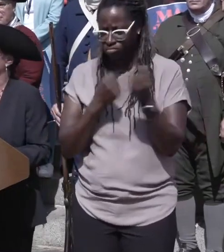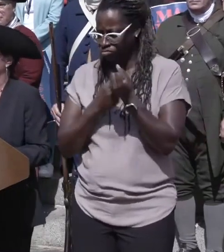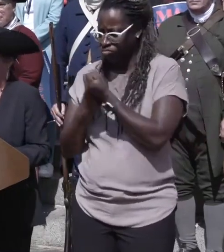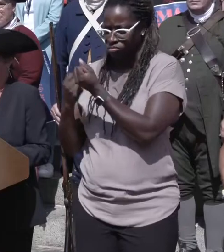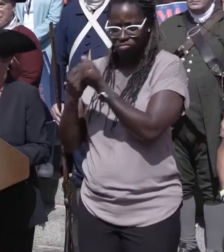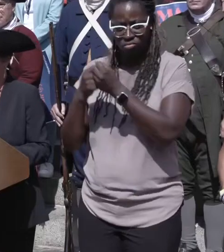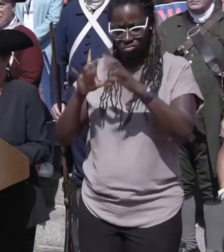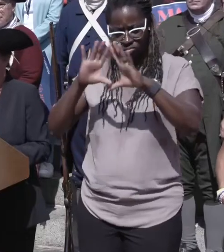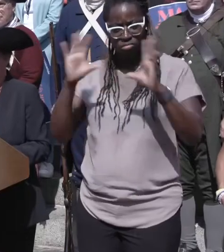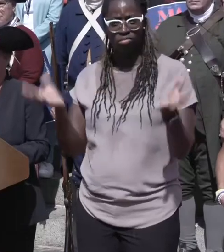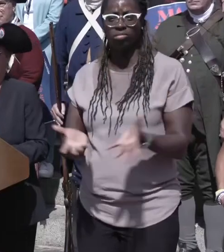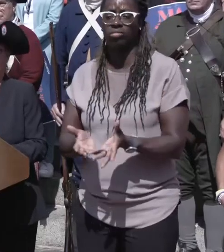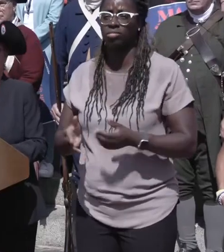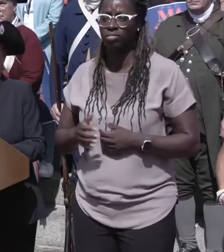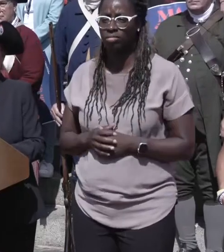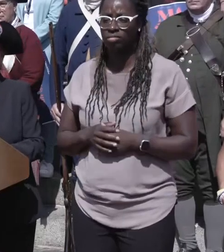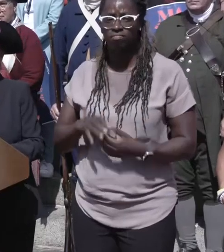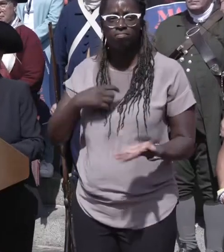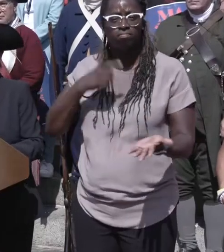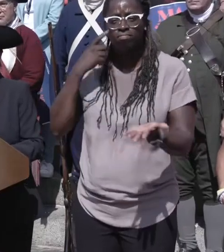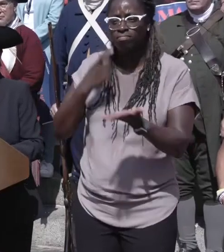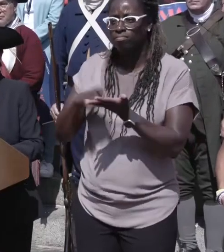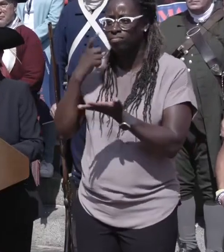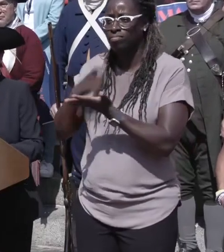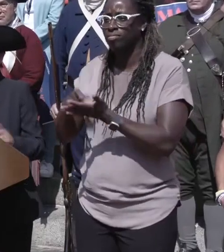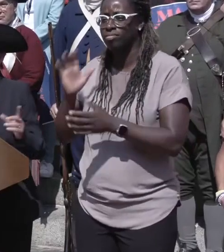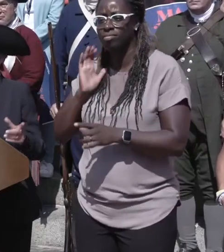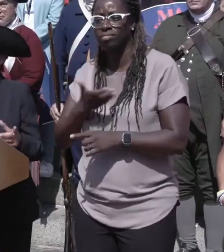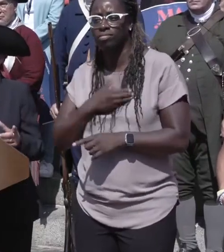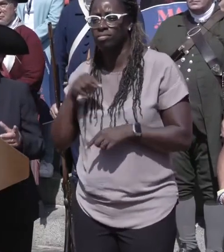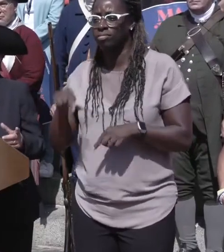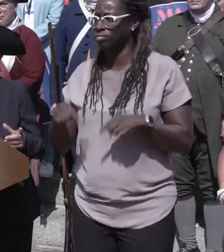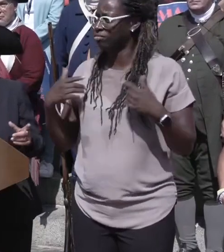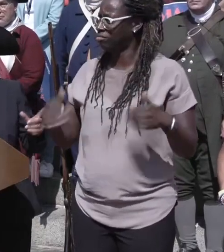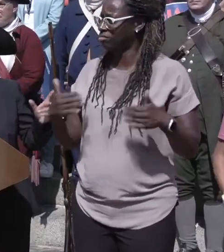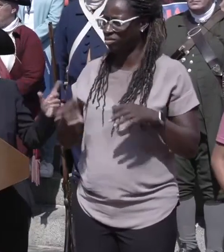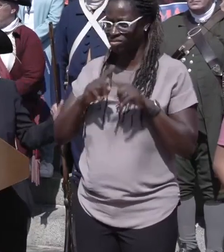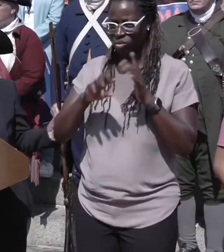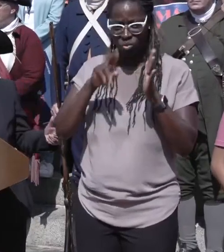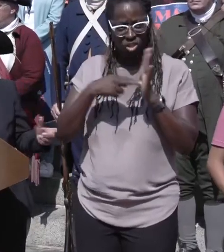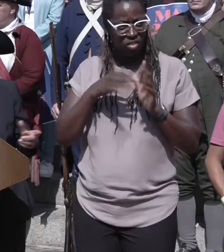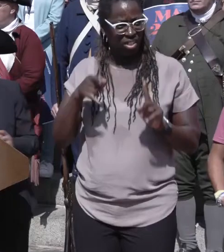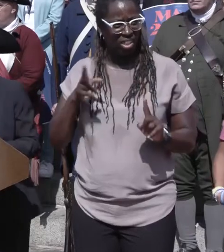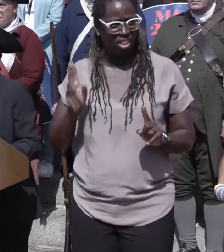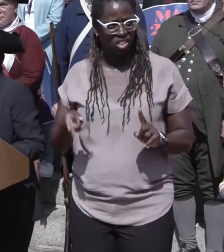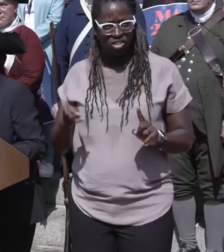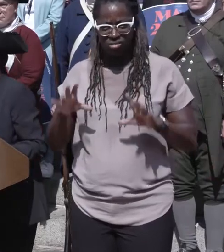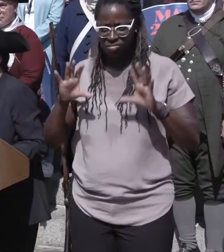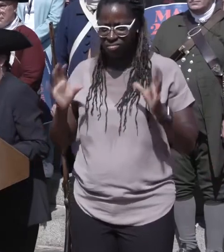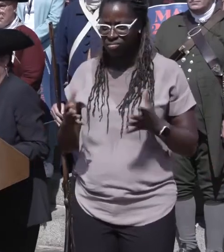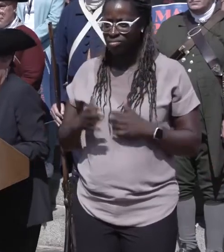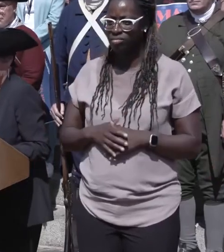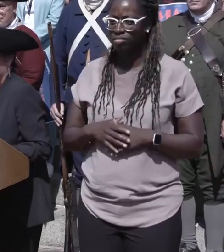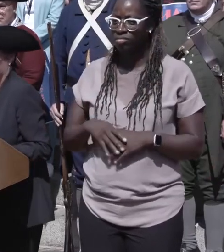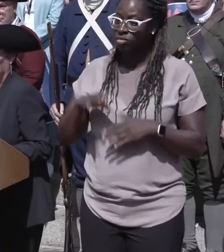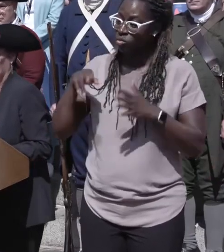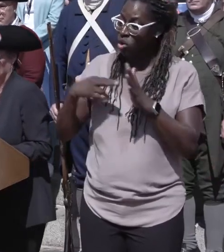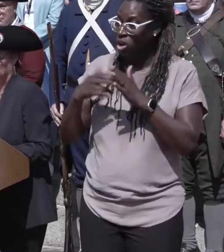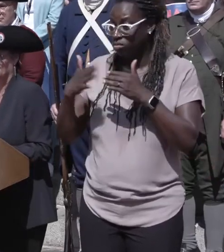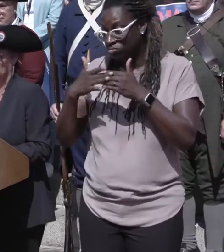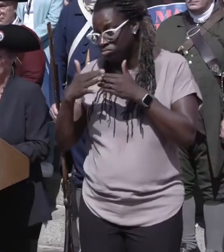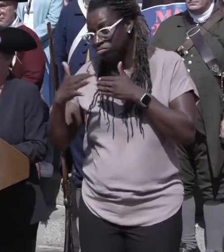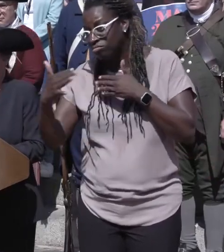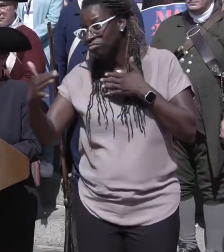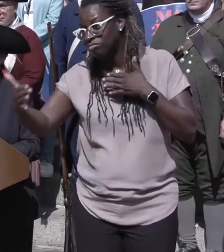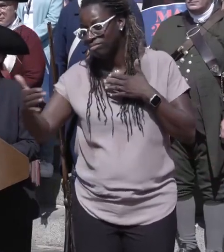acknowledge our place in history and in our country's future. And Senator Mark, Secretary Howe, Governor Healey, Lieutenant